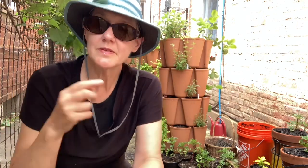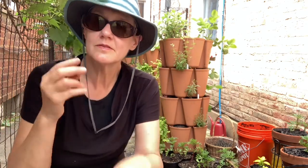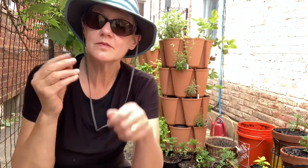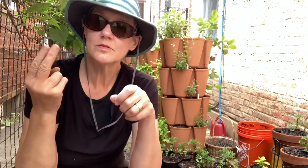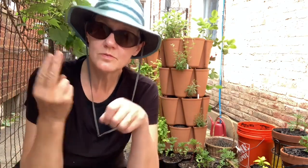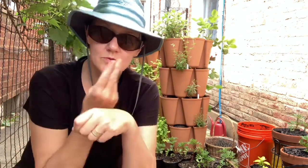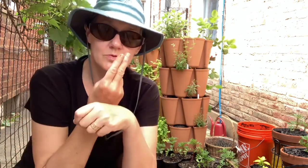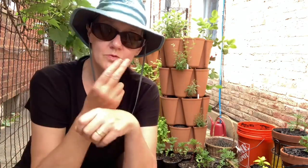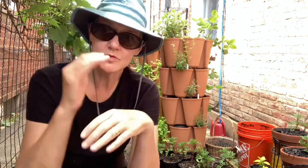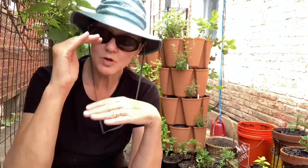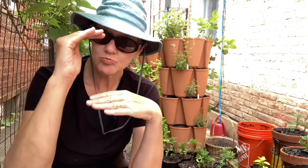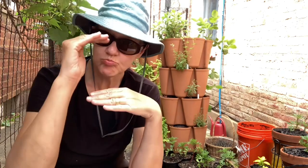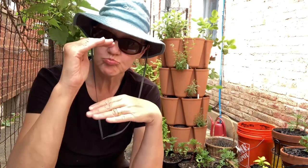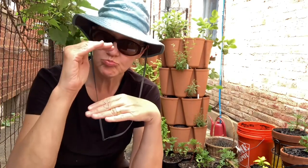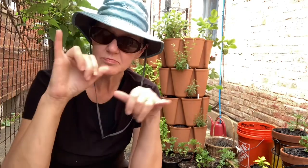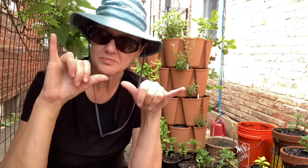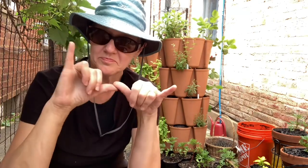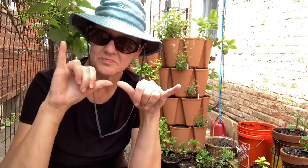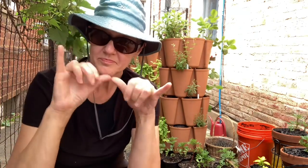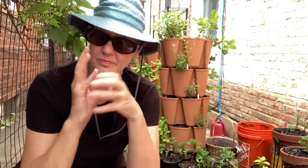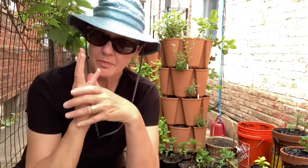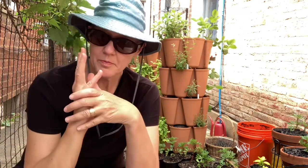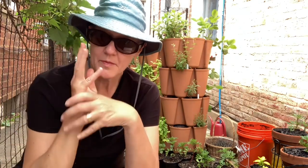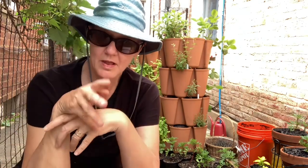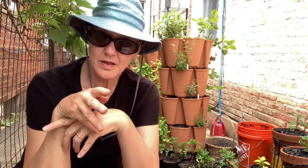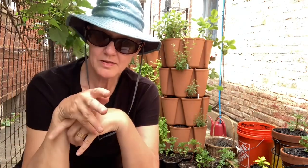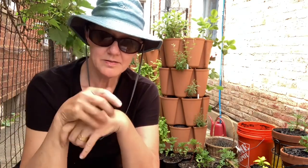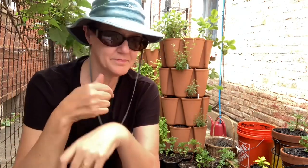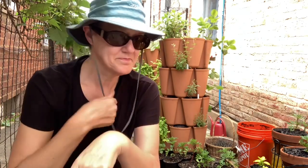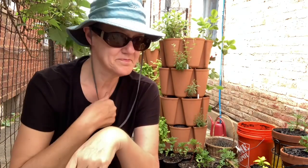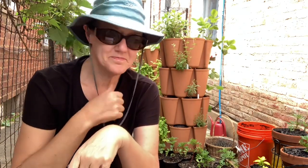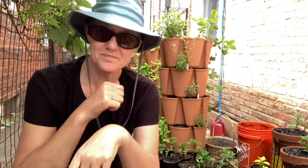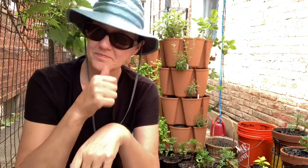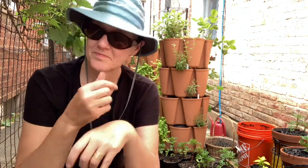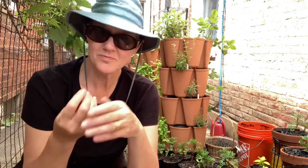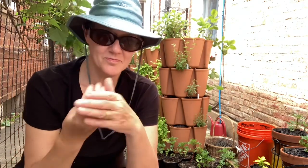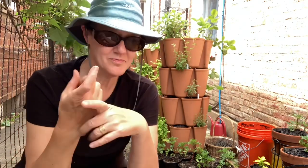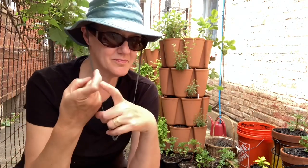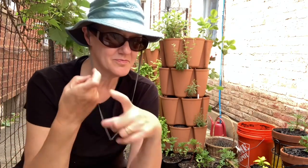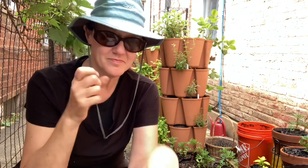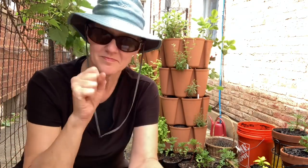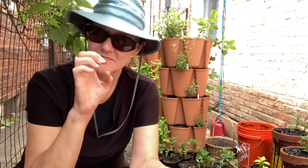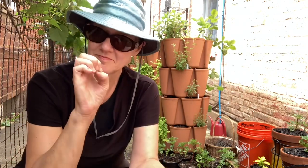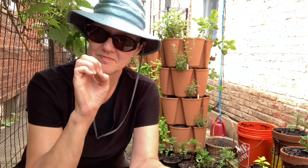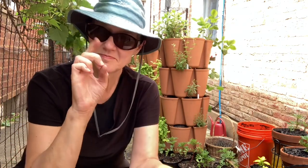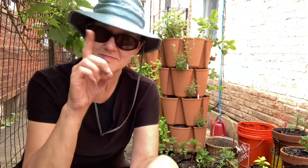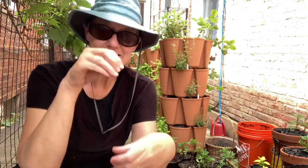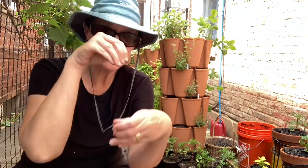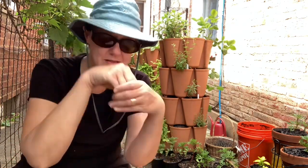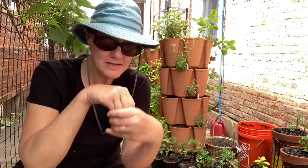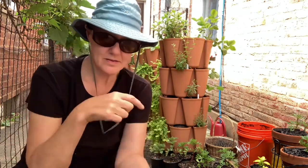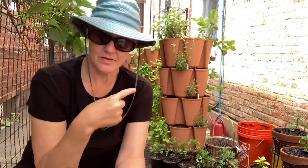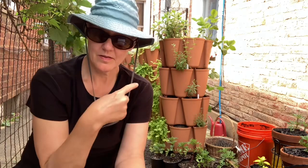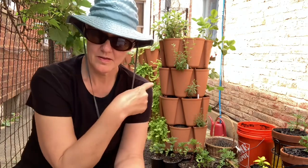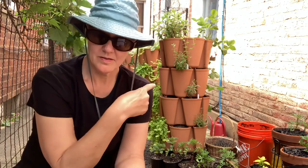Now, I've found that using good-sized plants in my green stalk works best for me. I don't direct